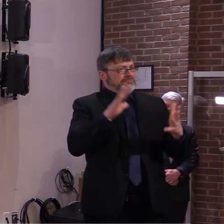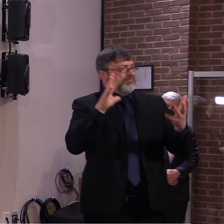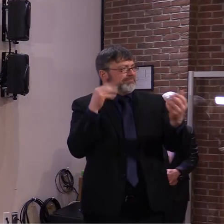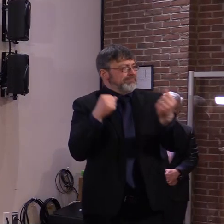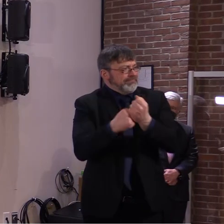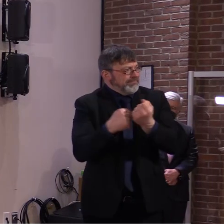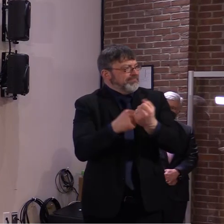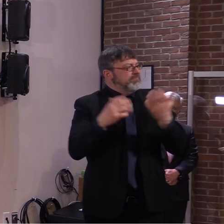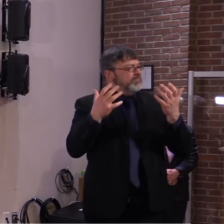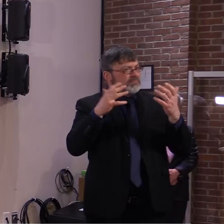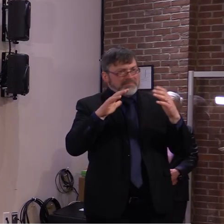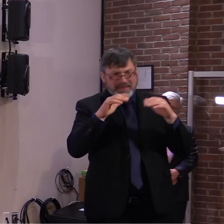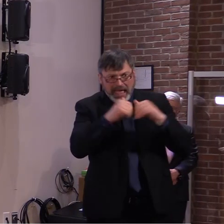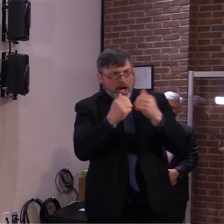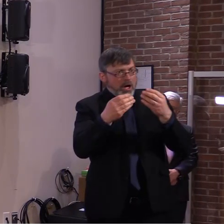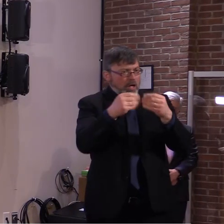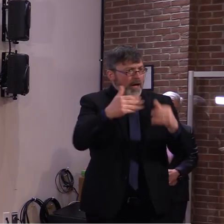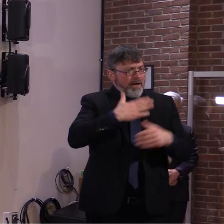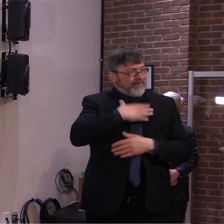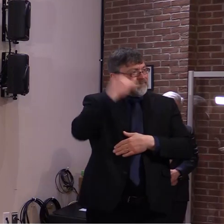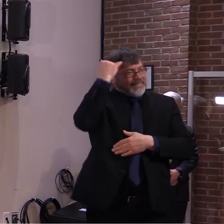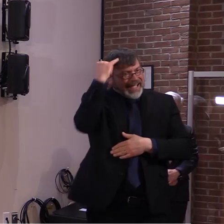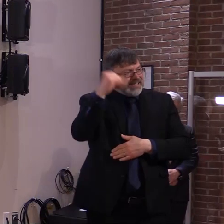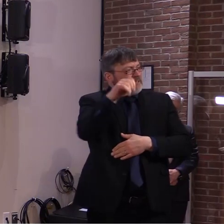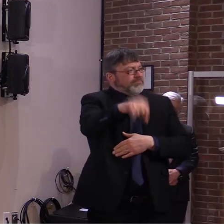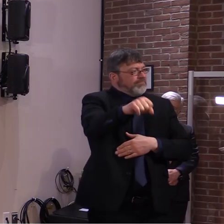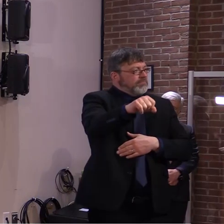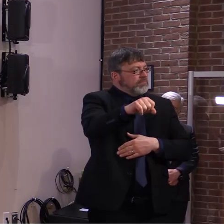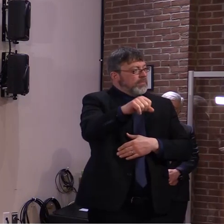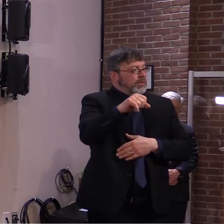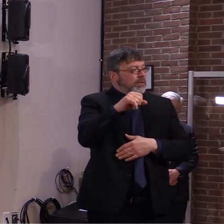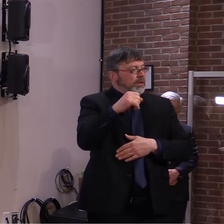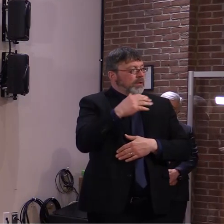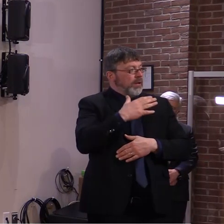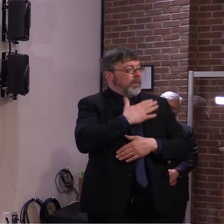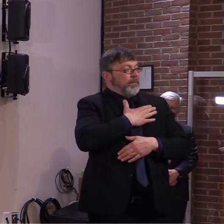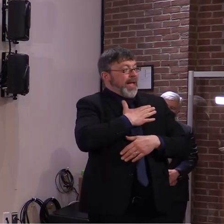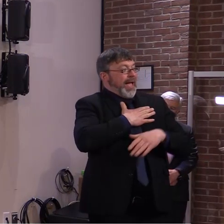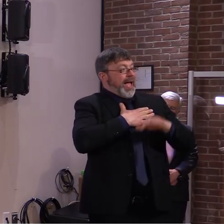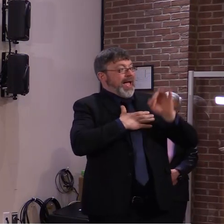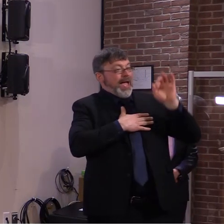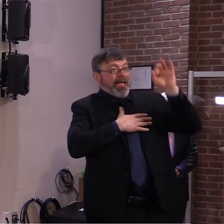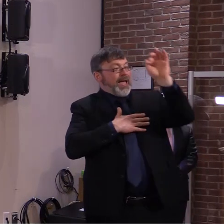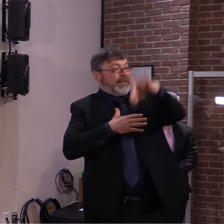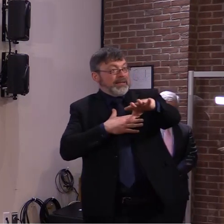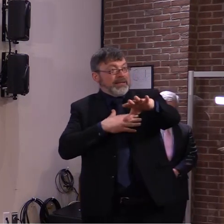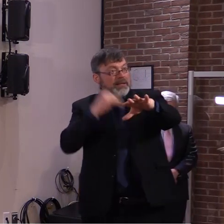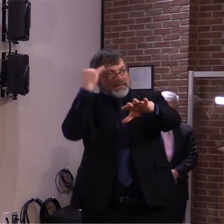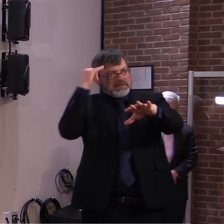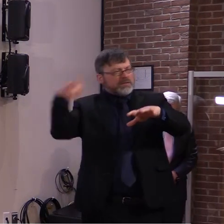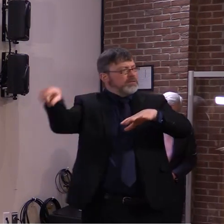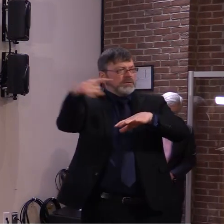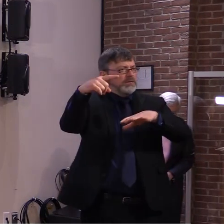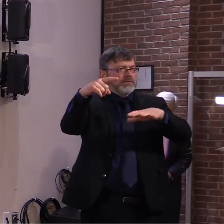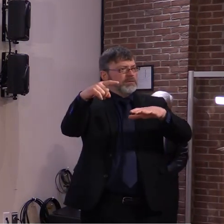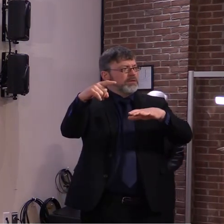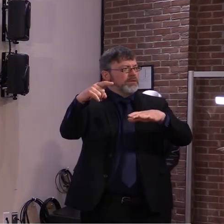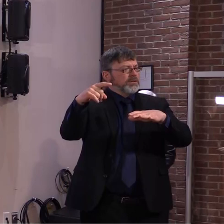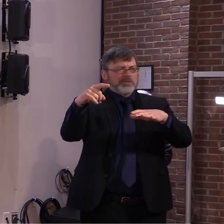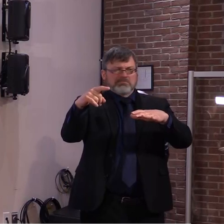going to be accepted first out of hand. So it's going to take them to